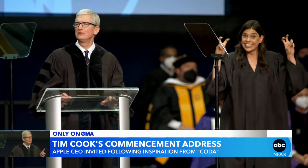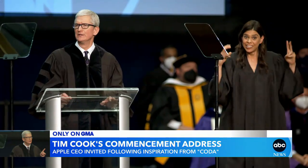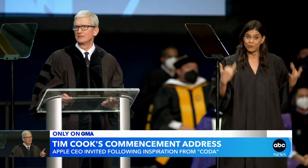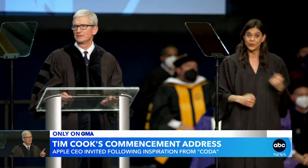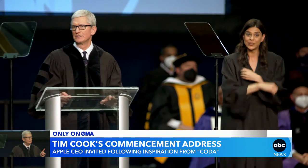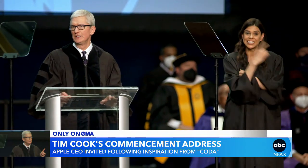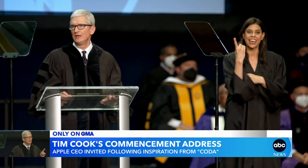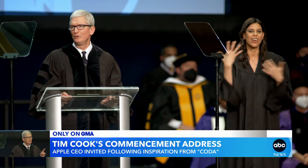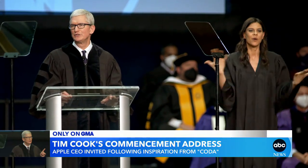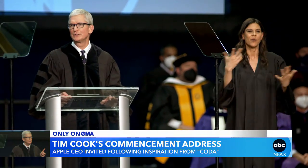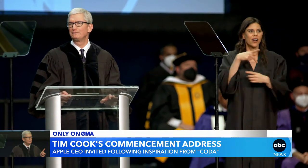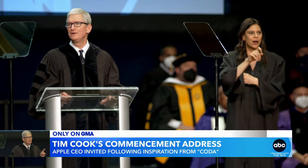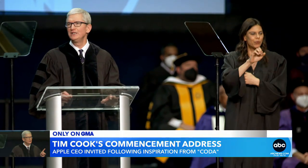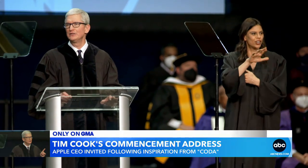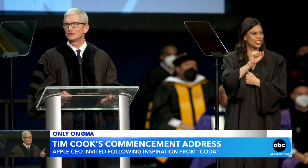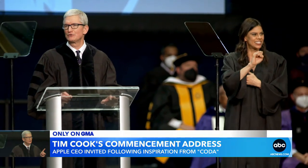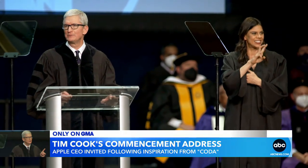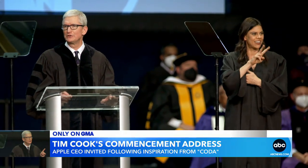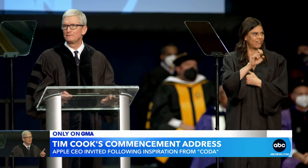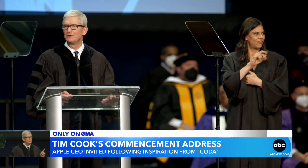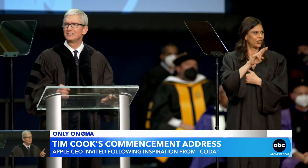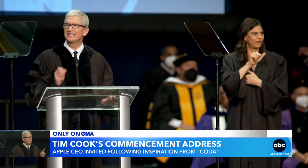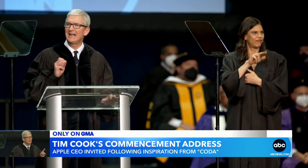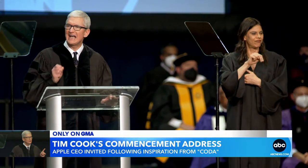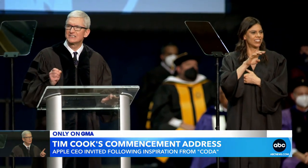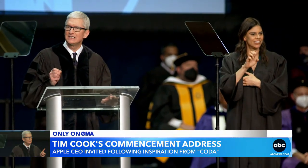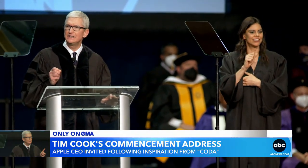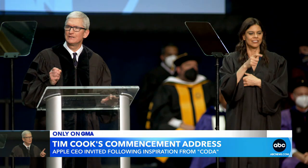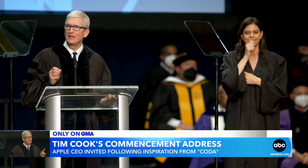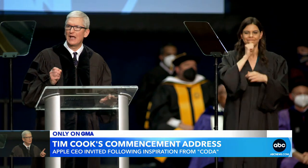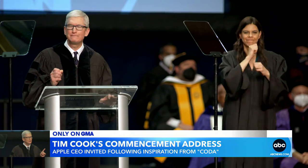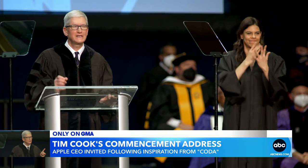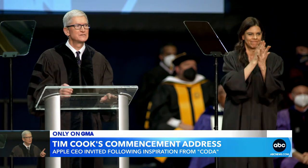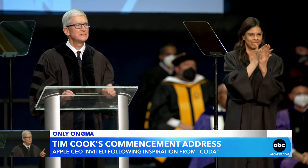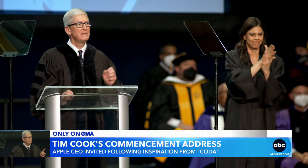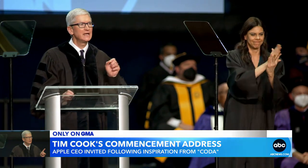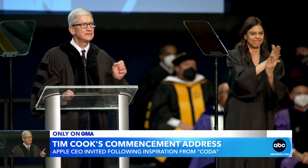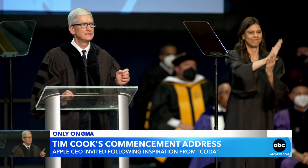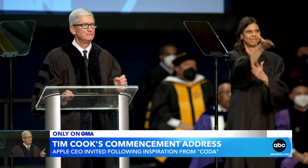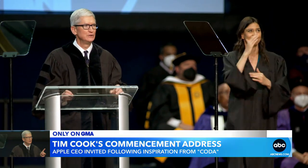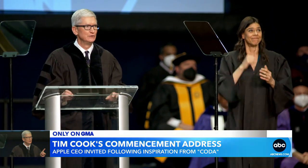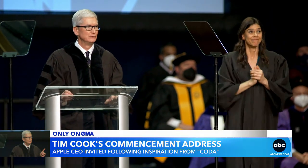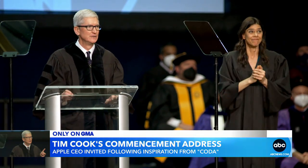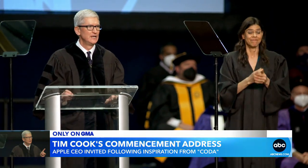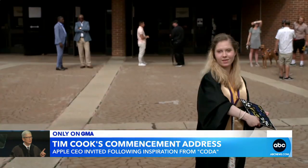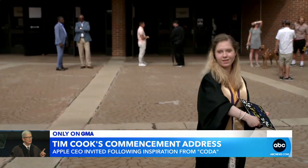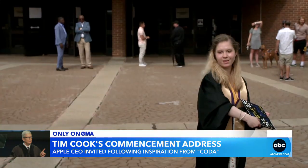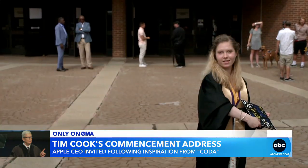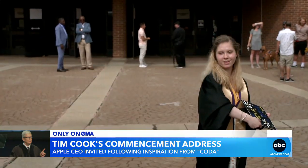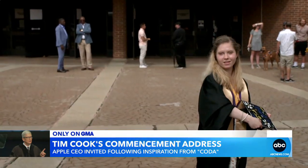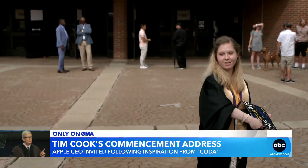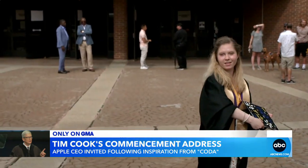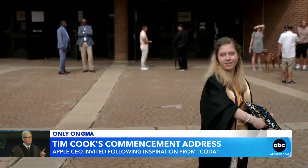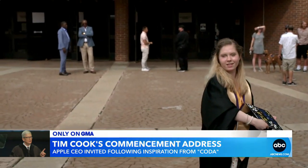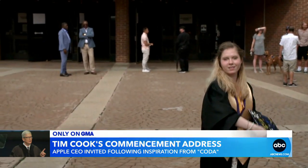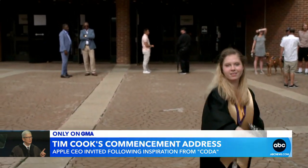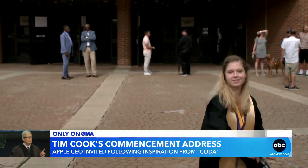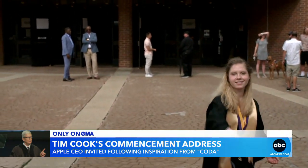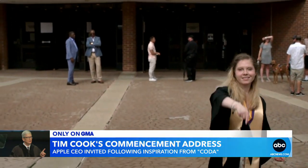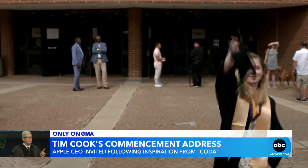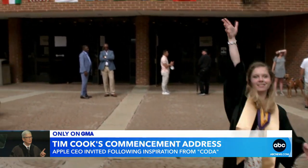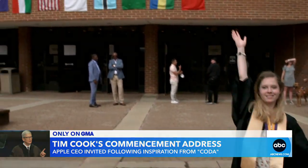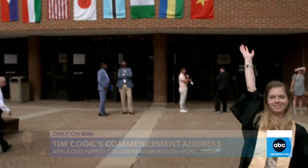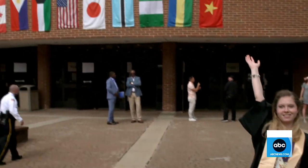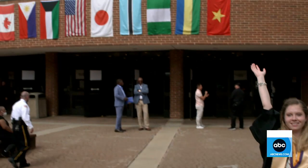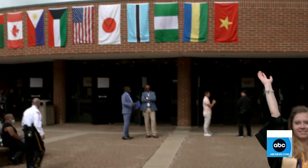perseverance, which is a fitting description for the tenacity that life has demanded of you. Molly's saying it was